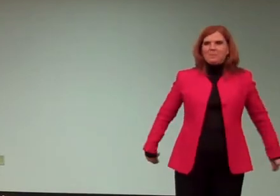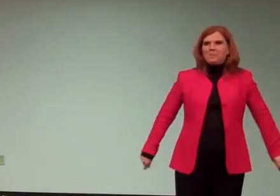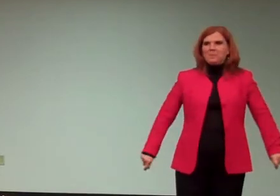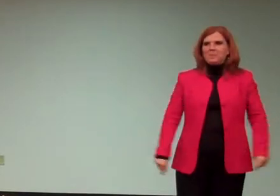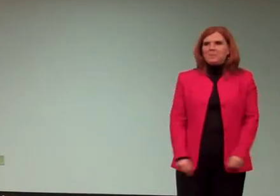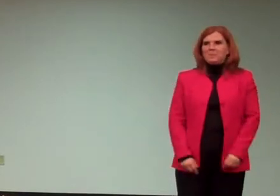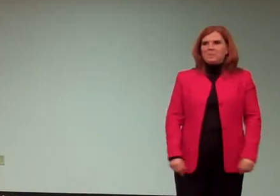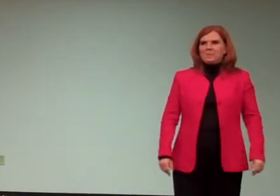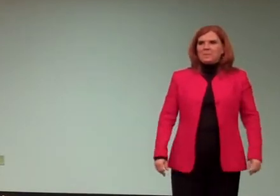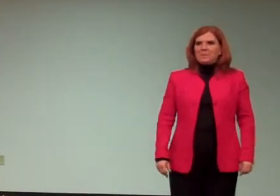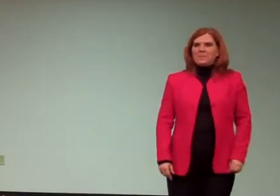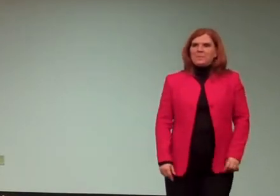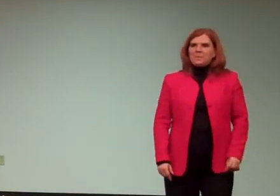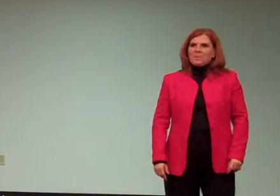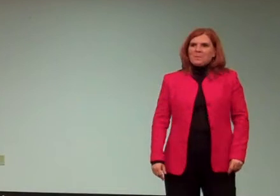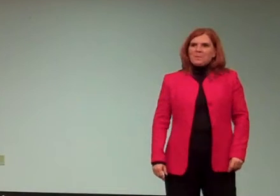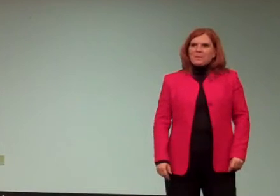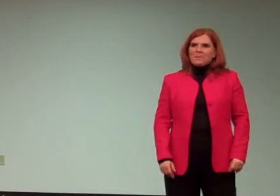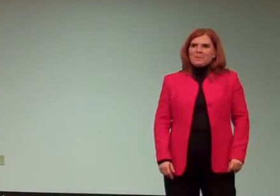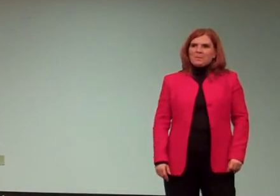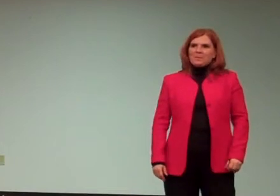I have a feeling I will. But